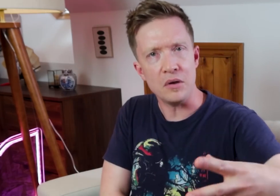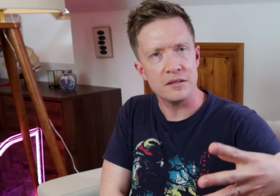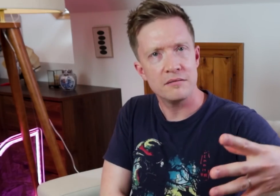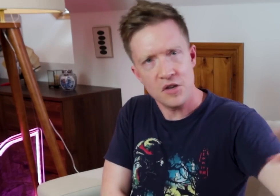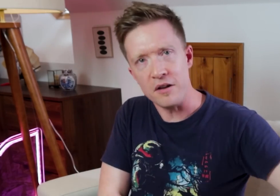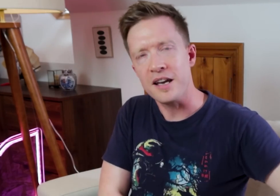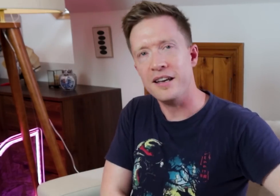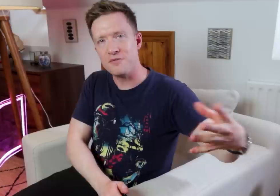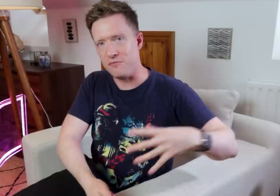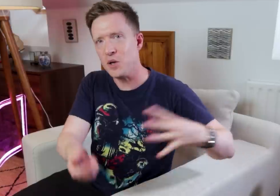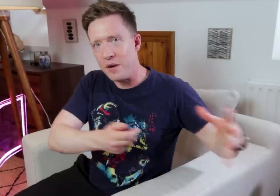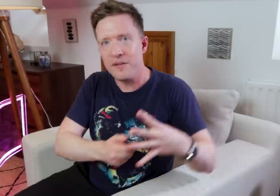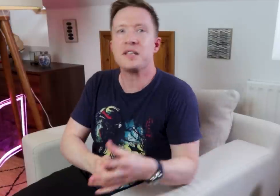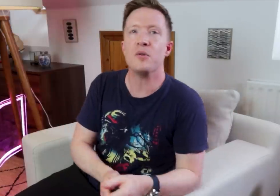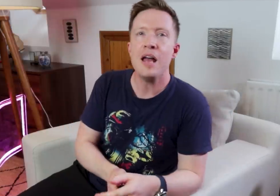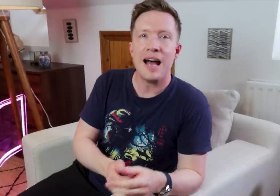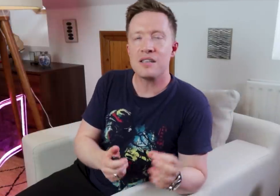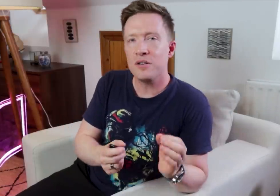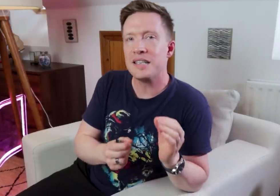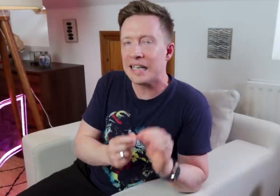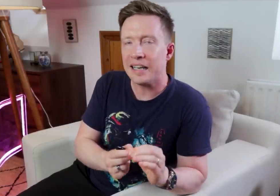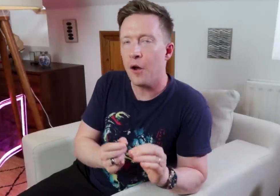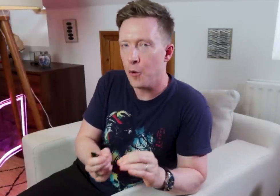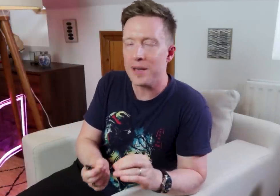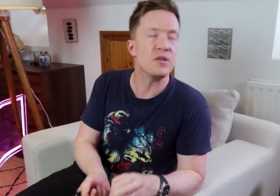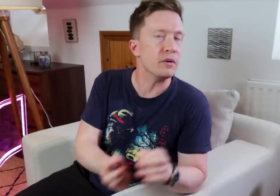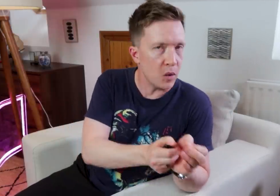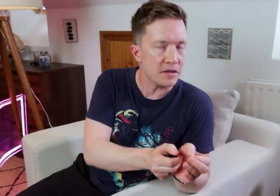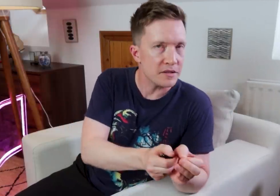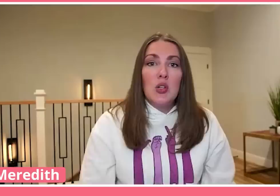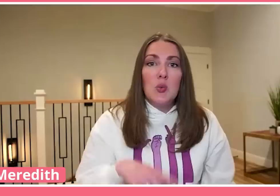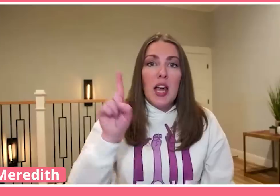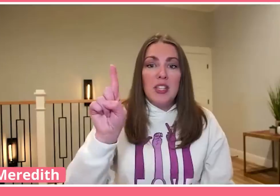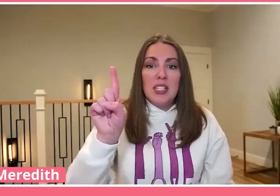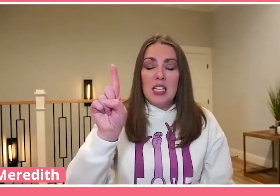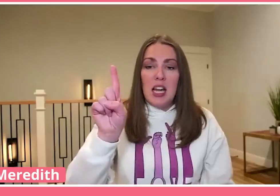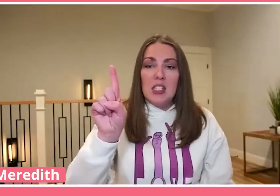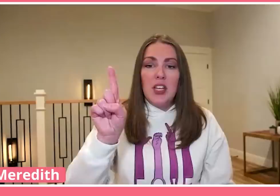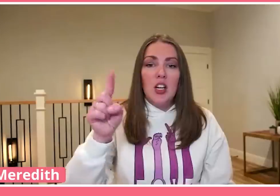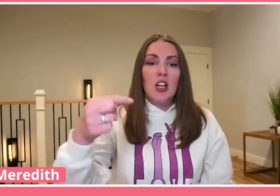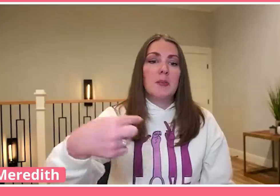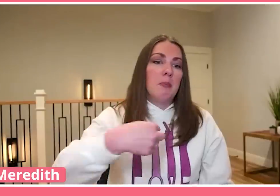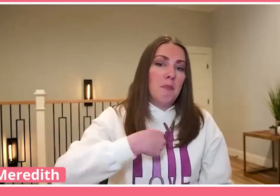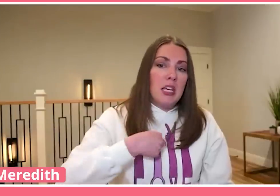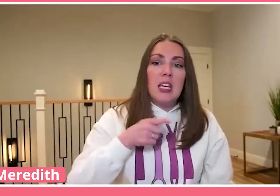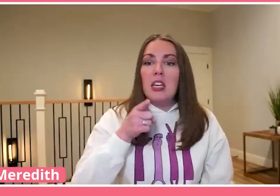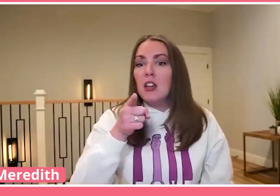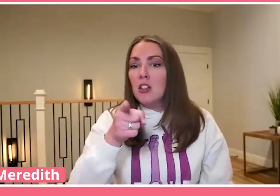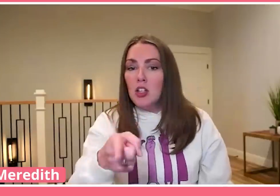dog, child. It's really quite flexible, as long as it's clear who is doing what. We have this index finger, me, you,